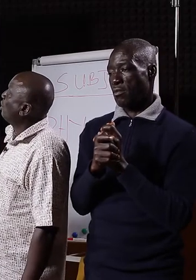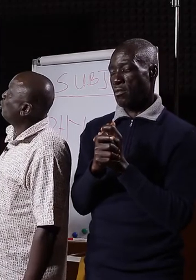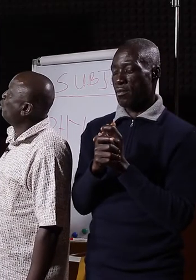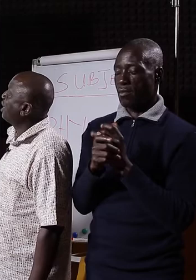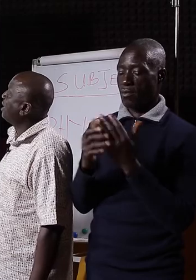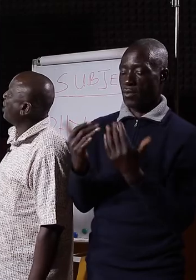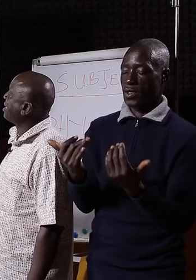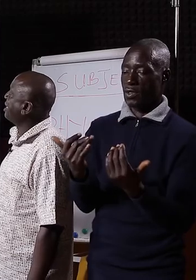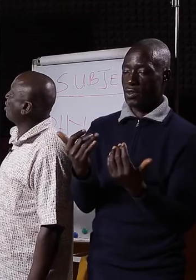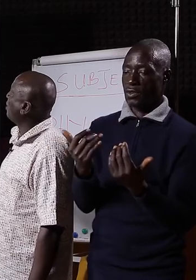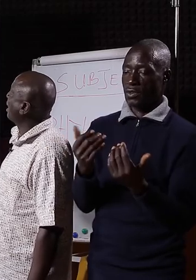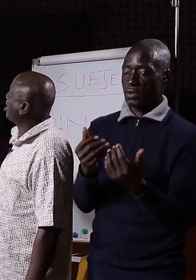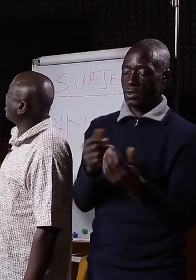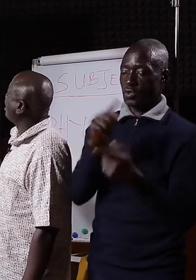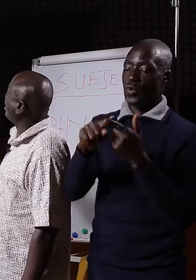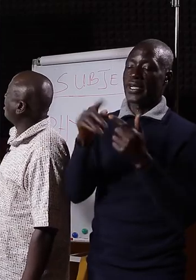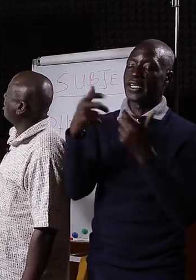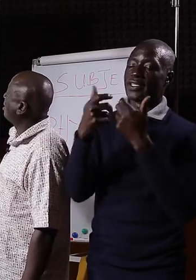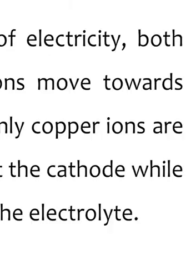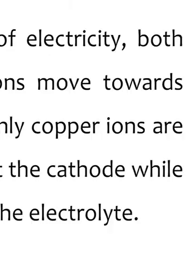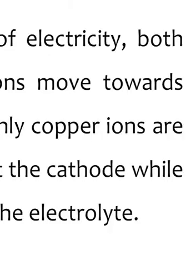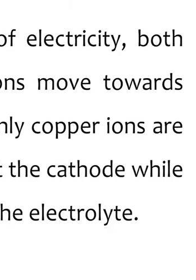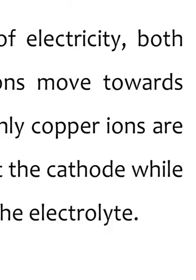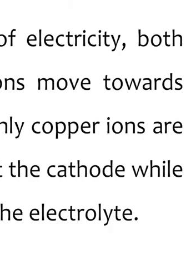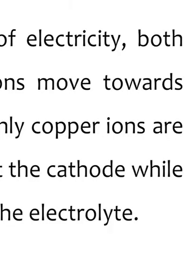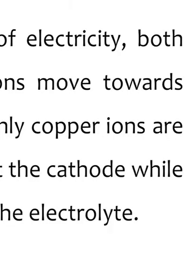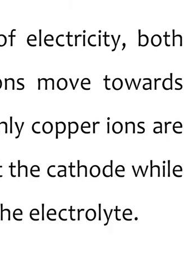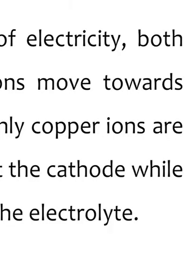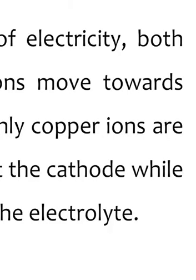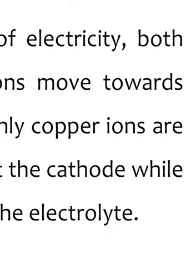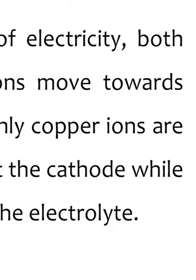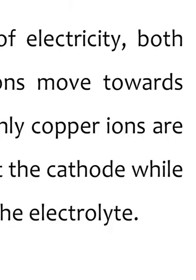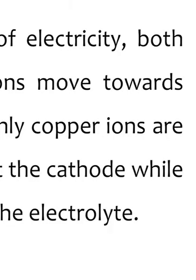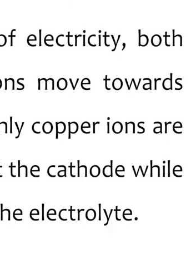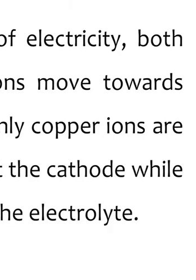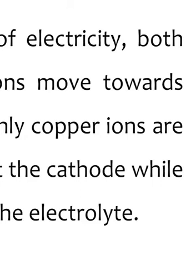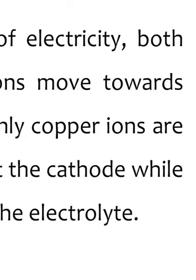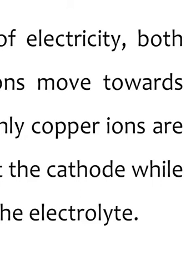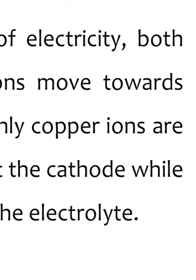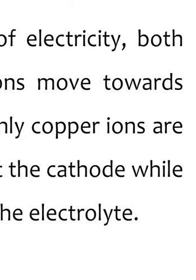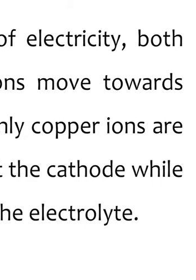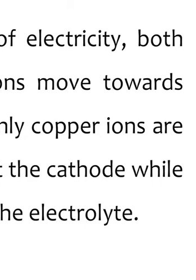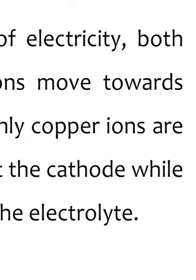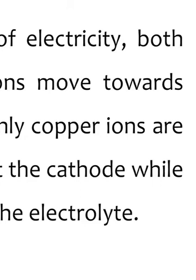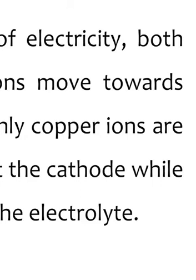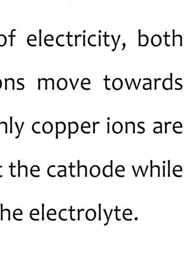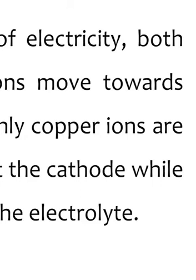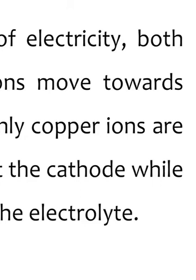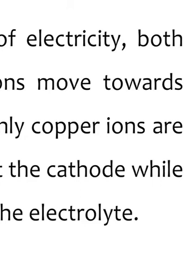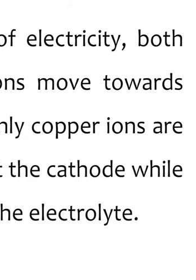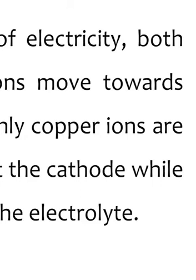So during the passage of electricity, both copper and hydrogen